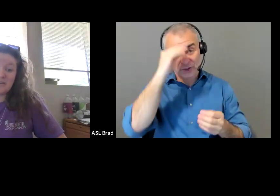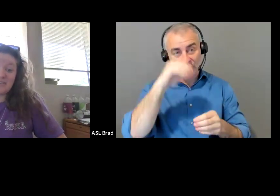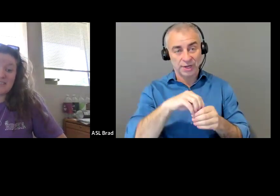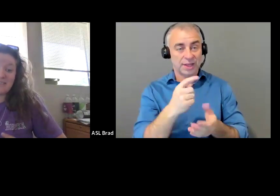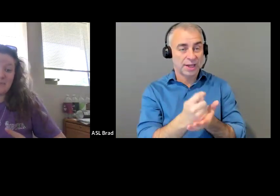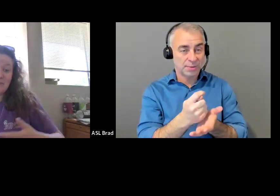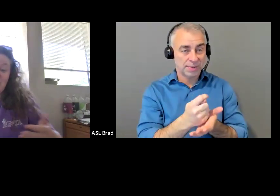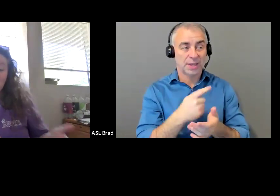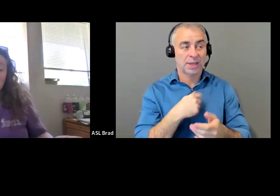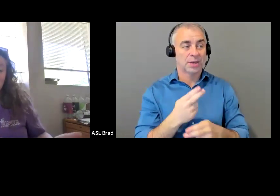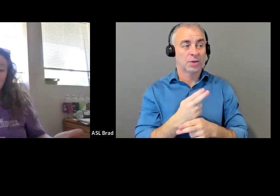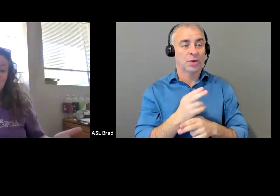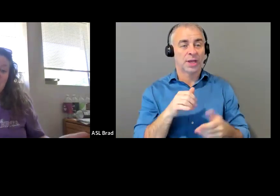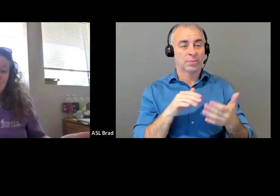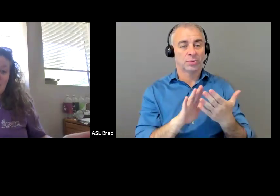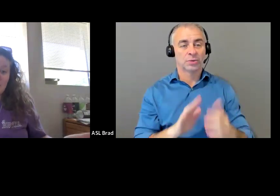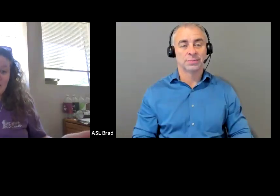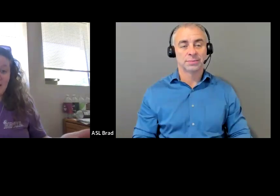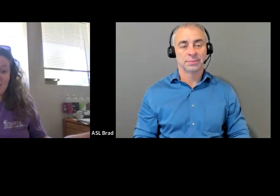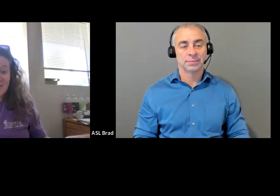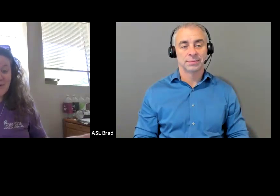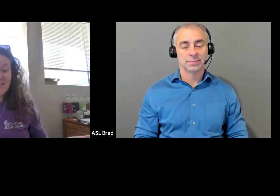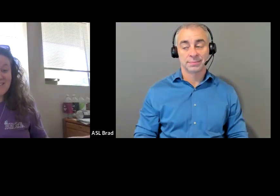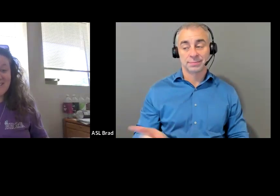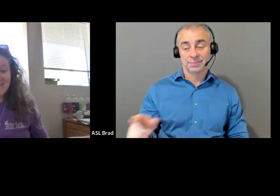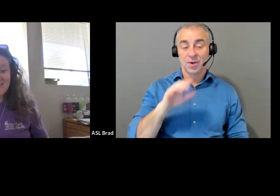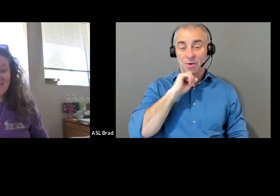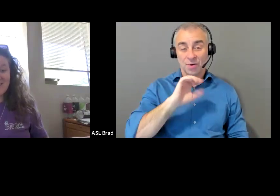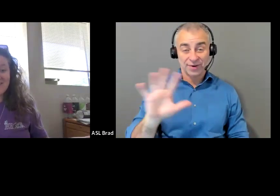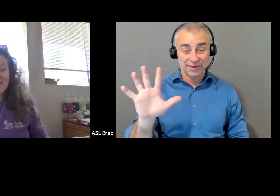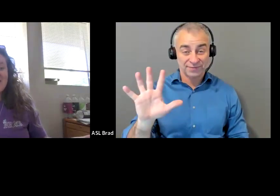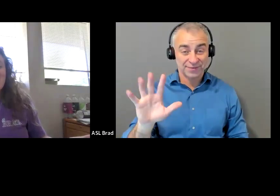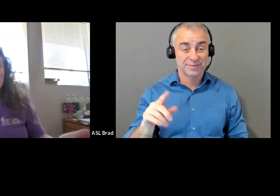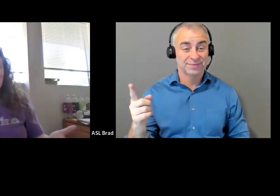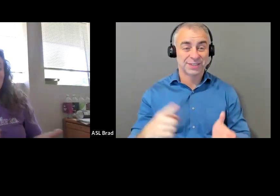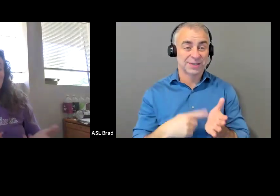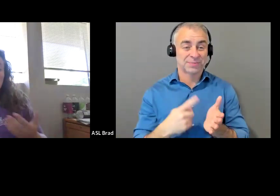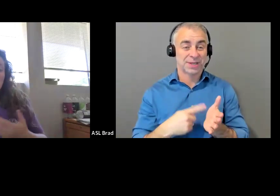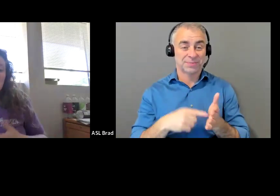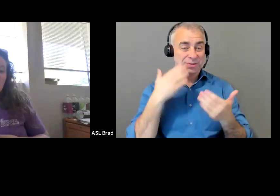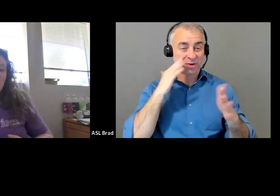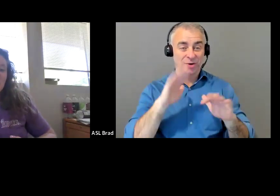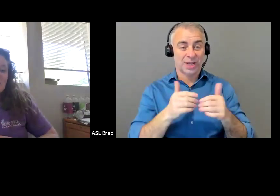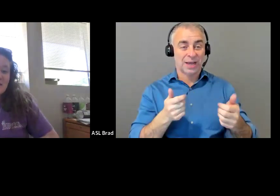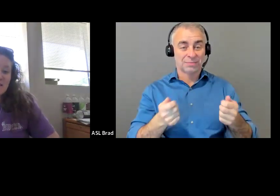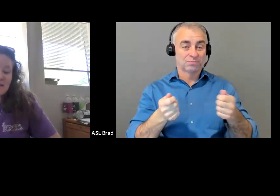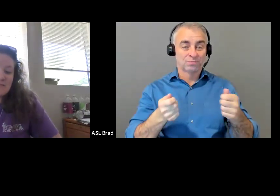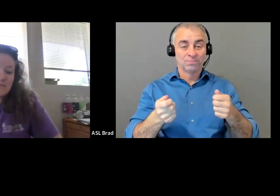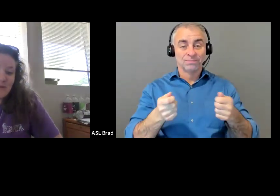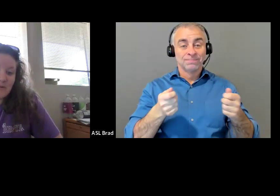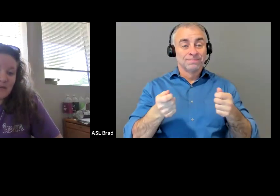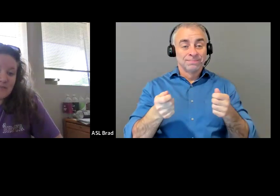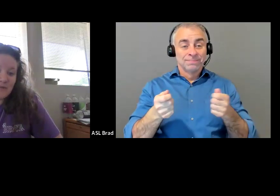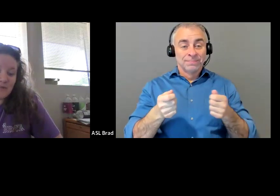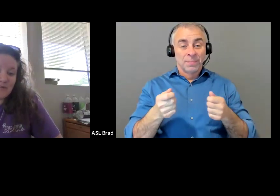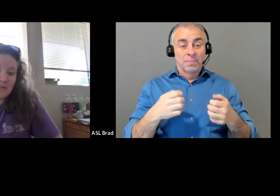really cool because with 5-year-olds, you wouldn't think that they would have experience knowing some of those, but